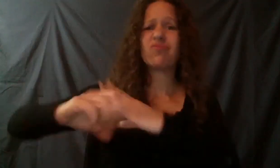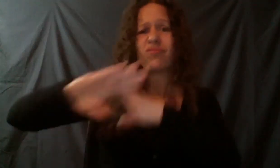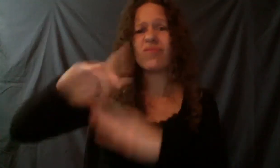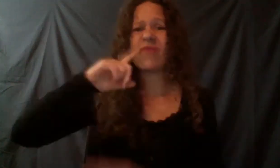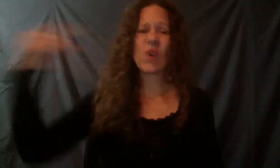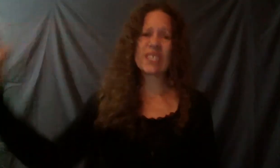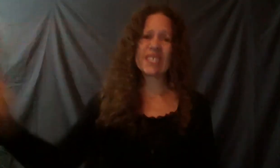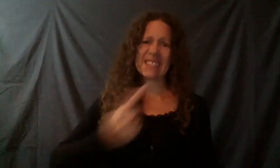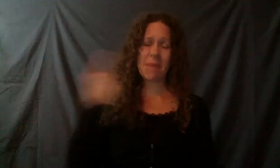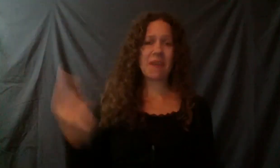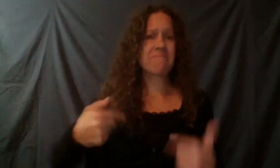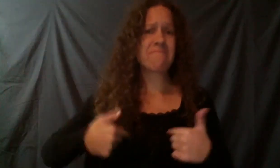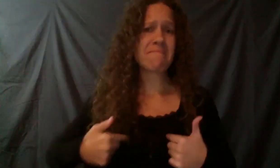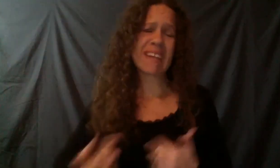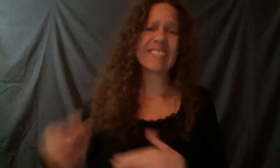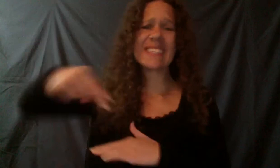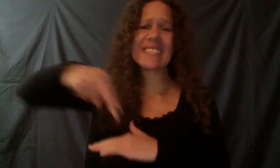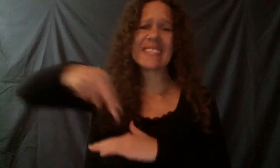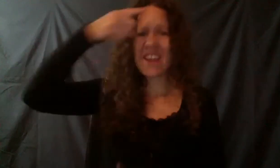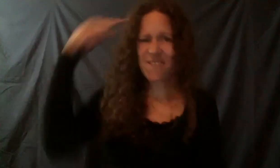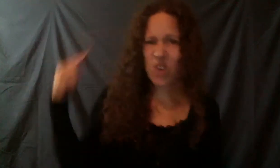And I stand up for